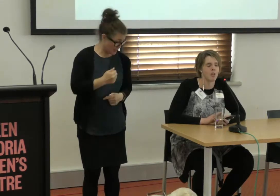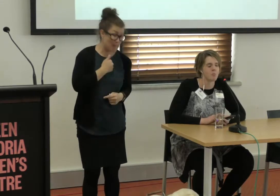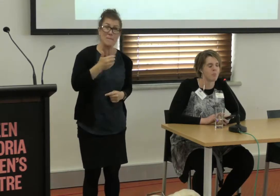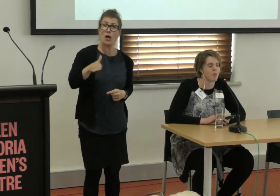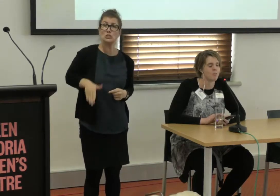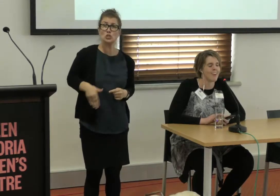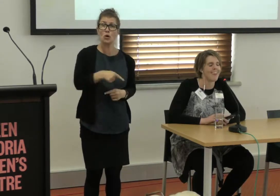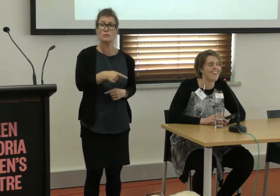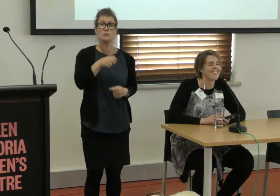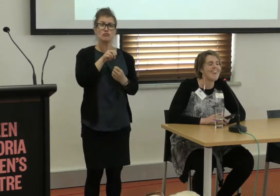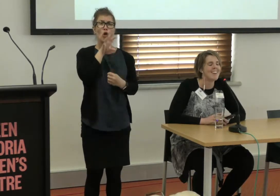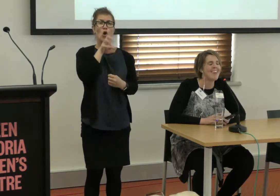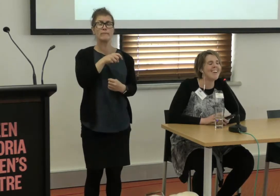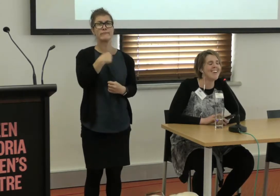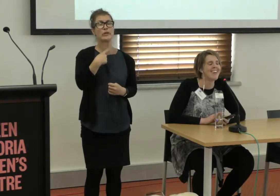heard this before.